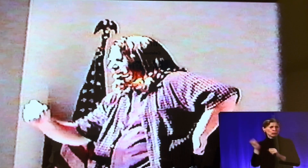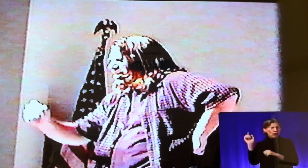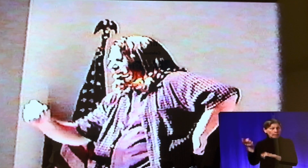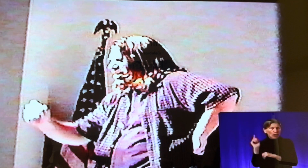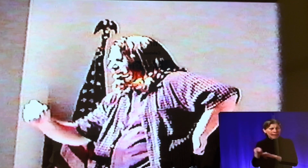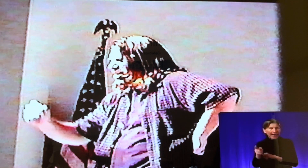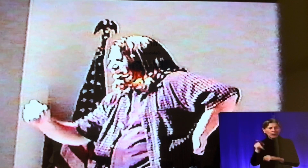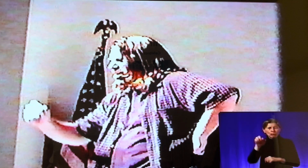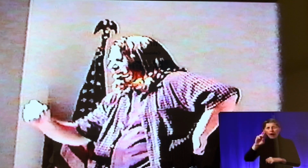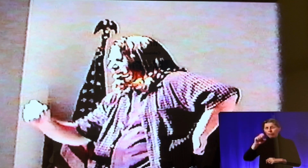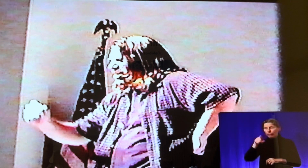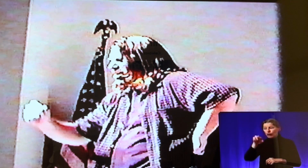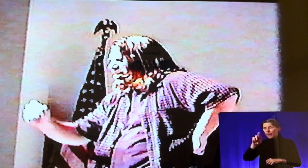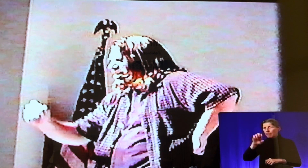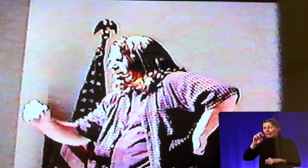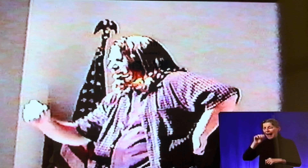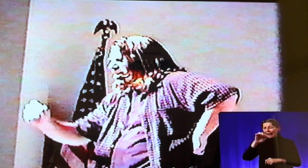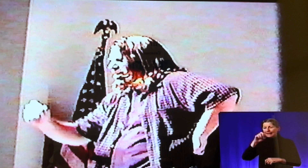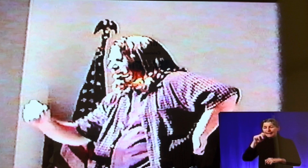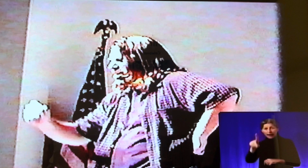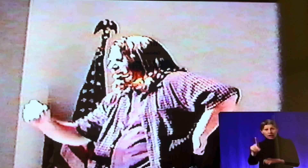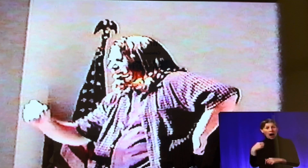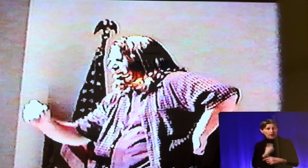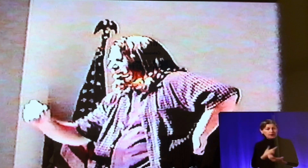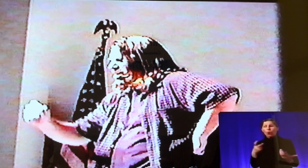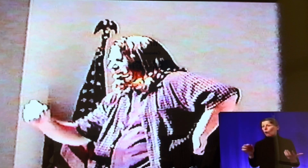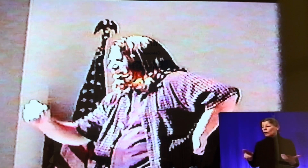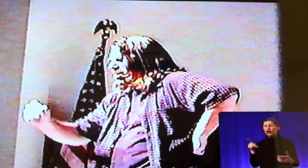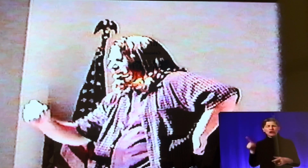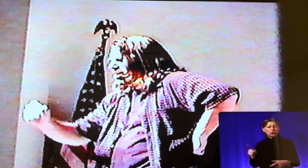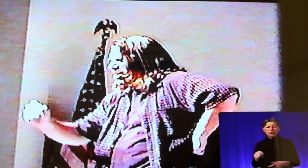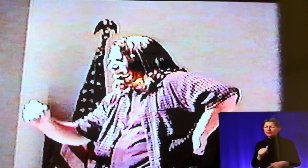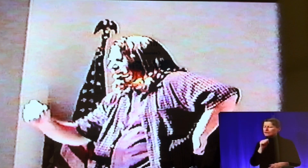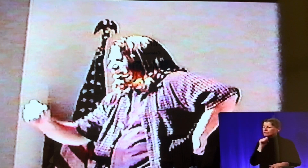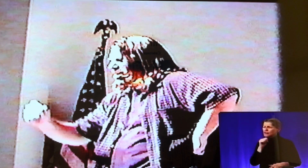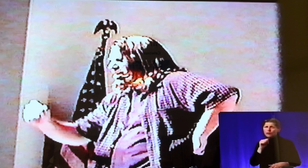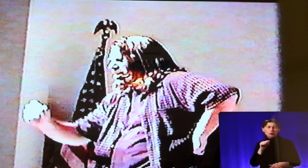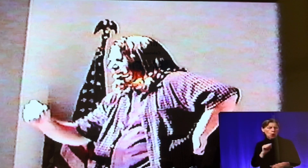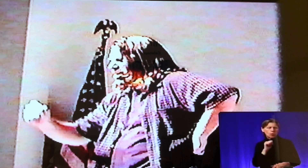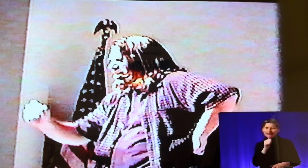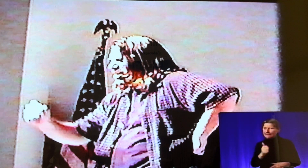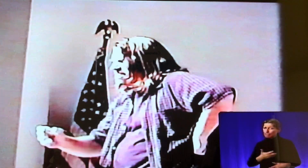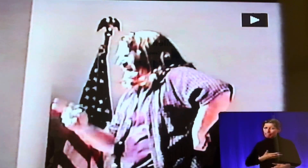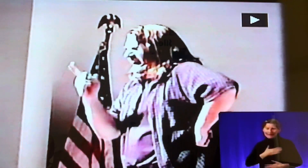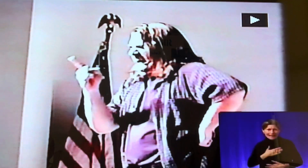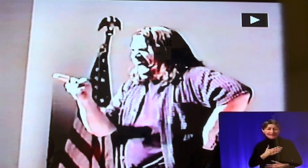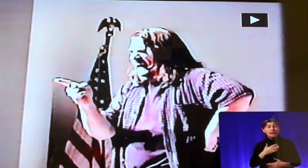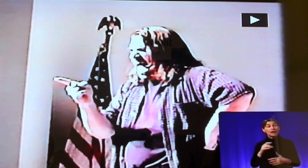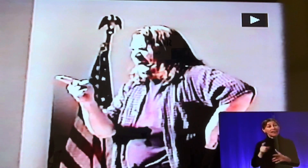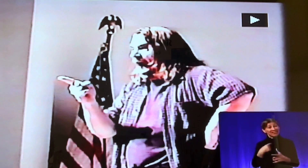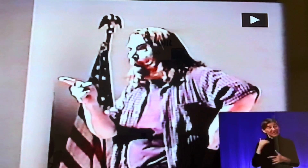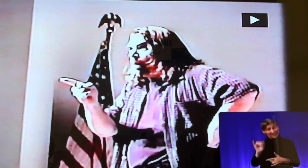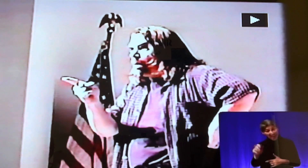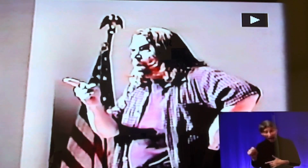us, or she was so displeased that, and then we go on with the next thing she does.